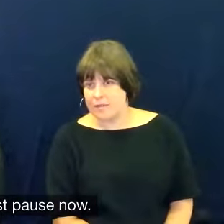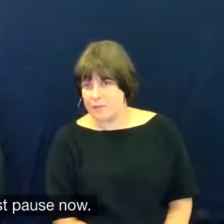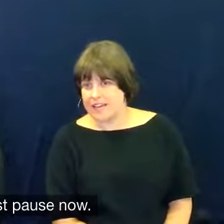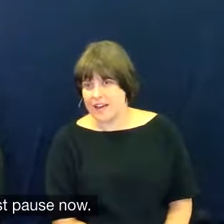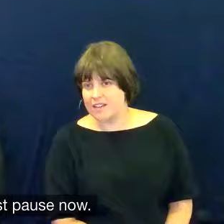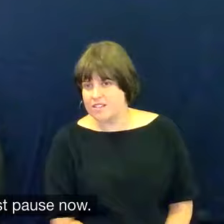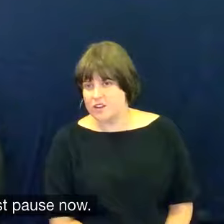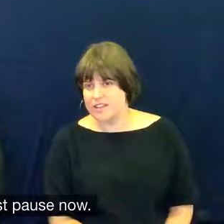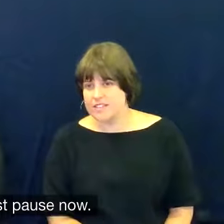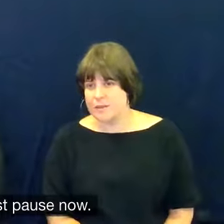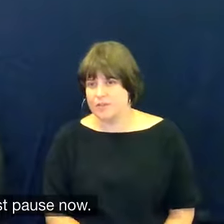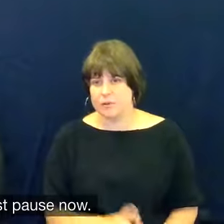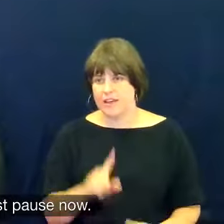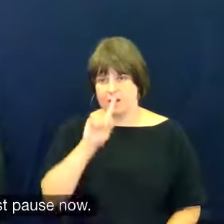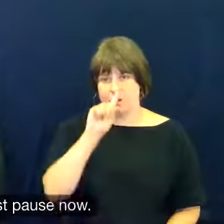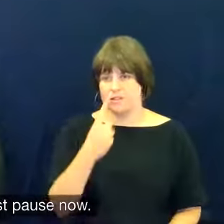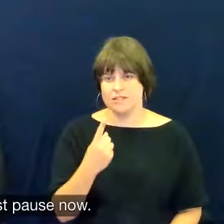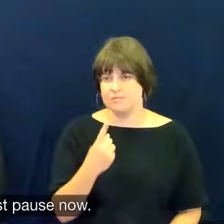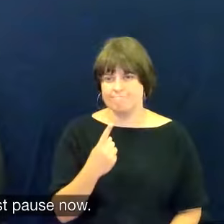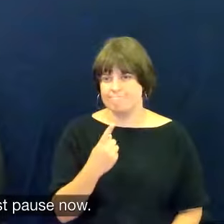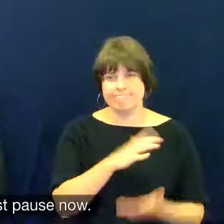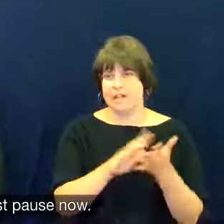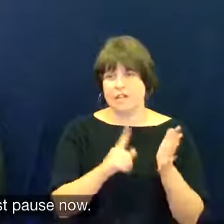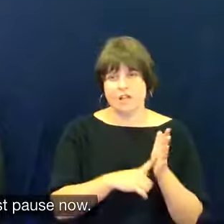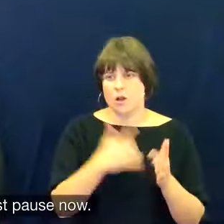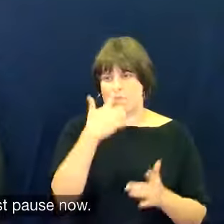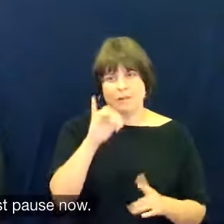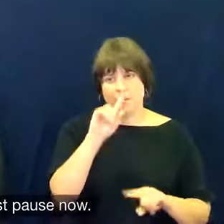Unfortunately, we can't. Sorry, that's coming from Heather Lawson.